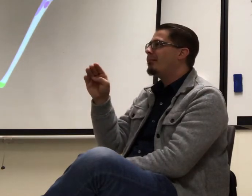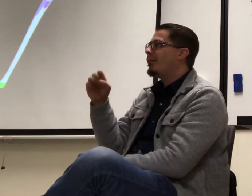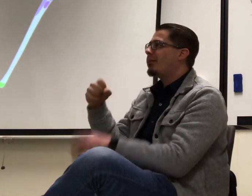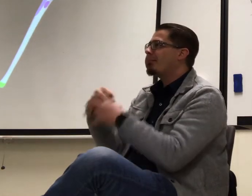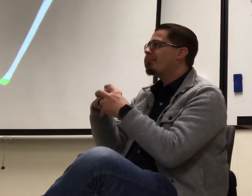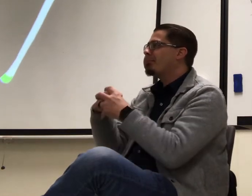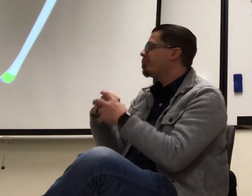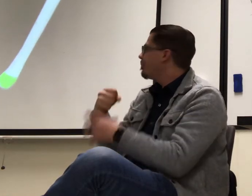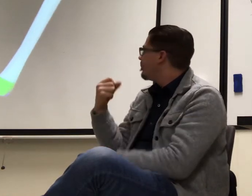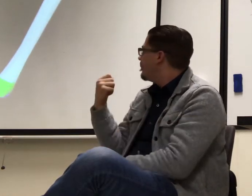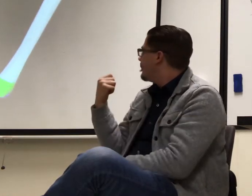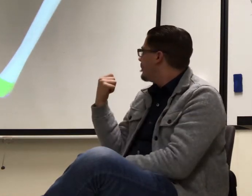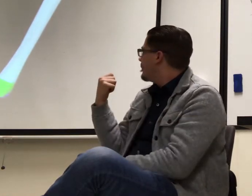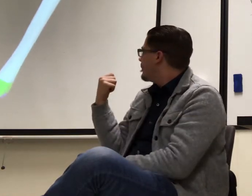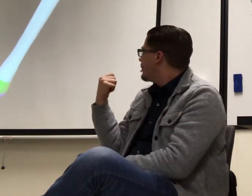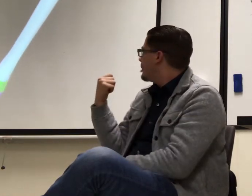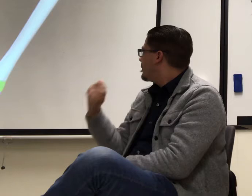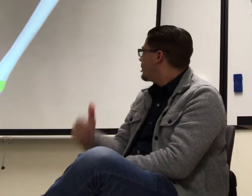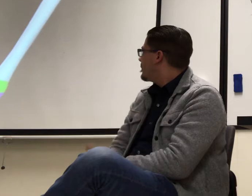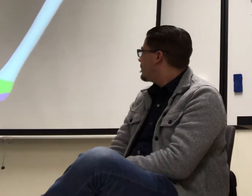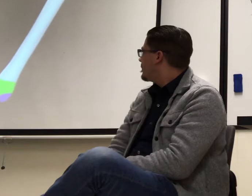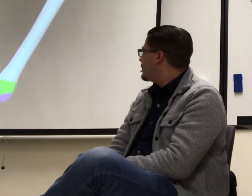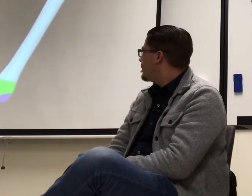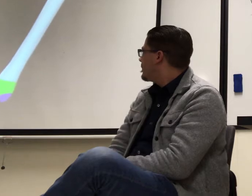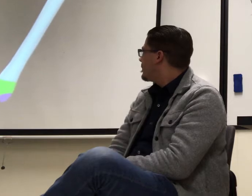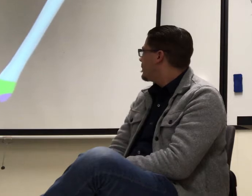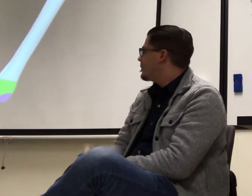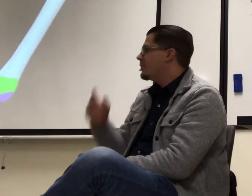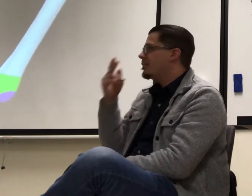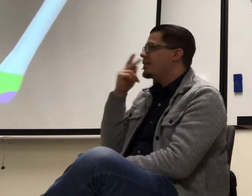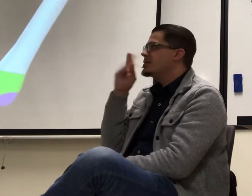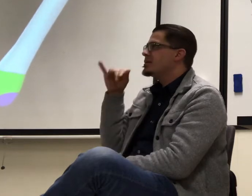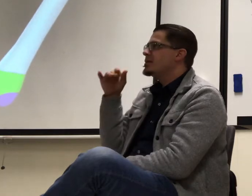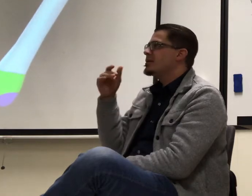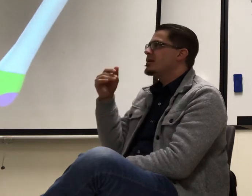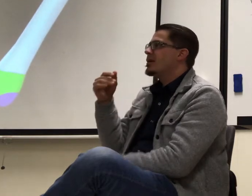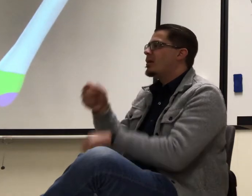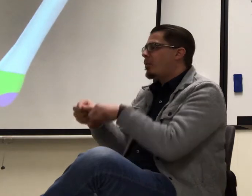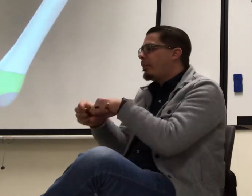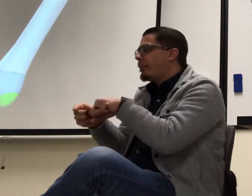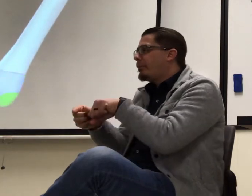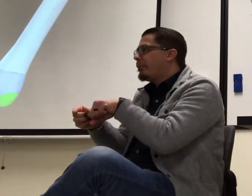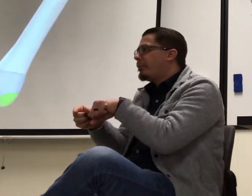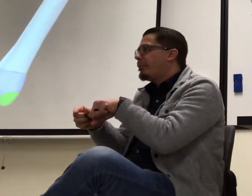I'm going to zoom in and rotate just a little bit.